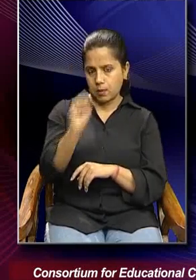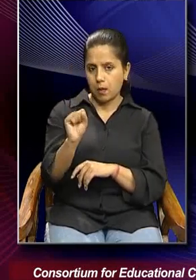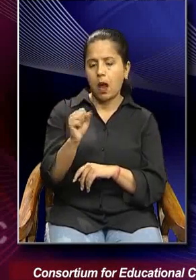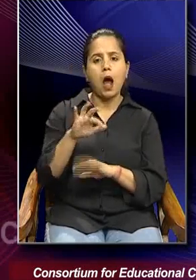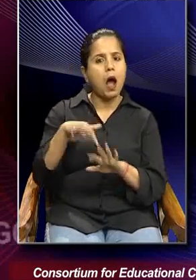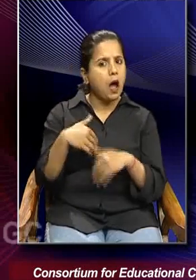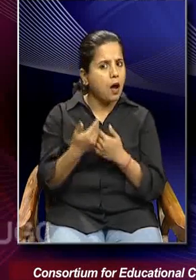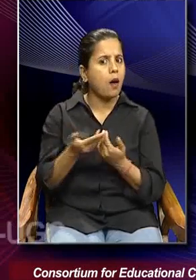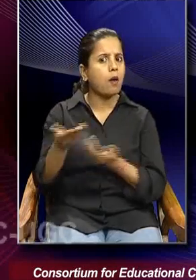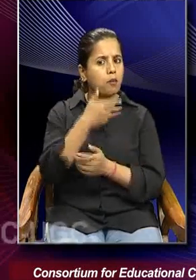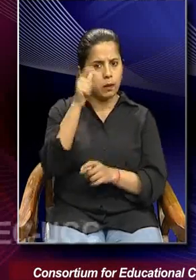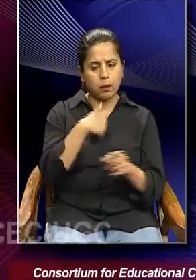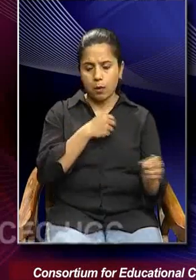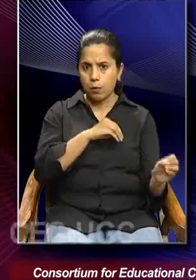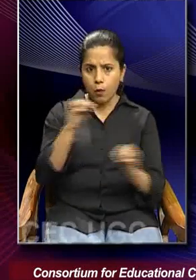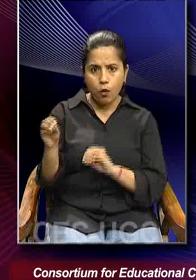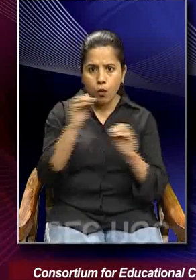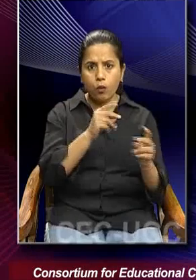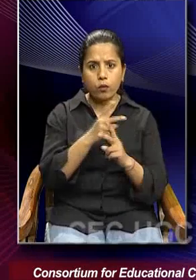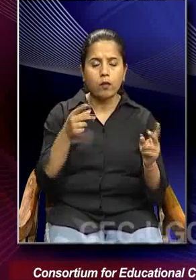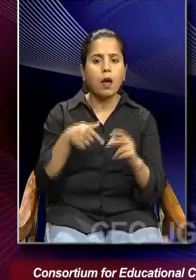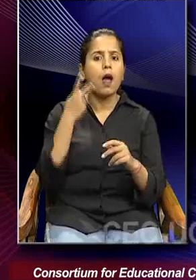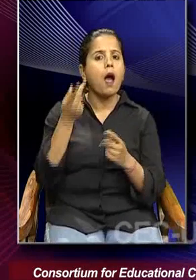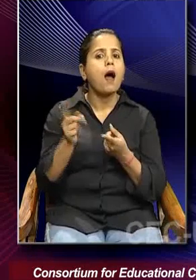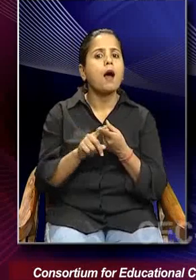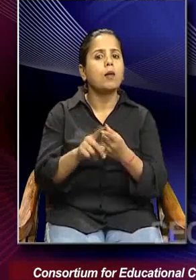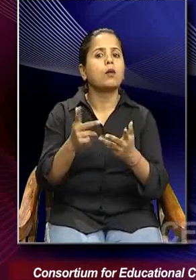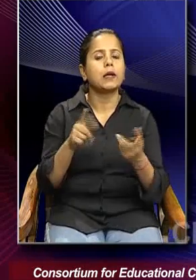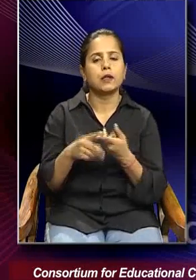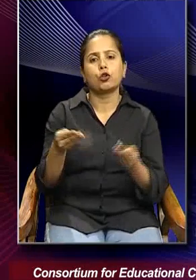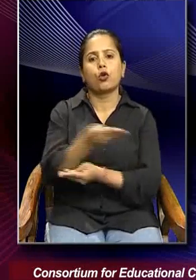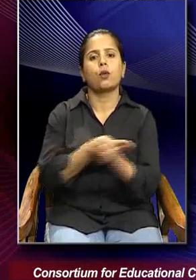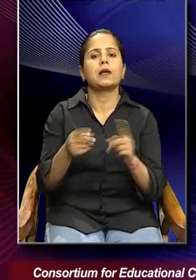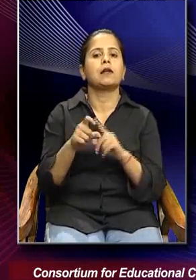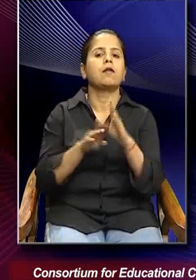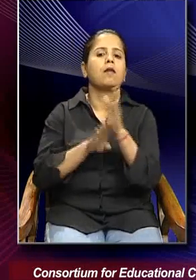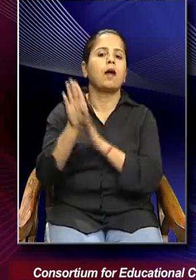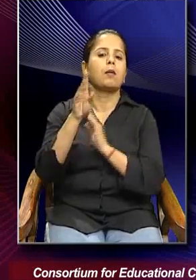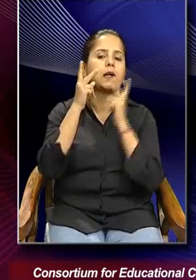how migratory decisions are being shaped by the economic development.